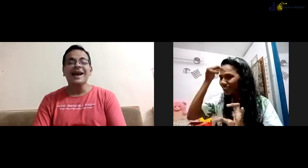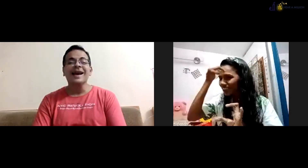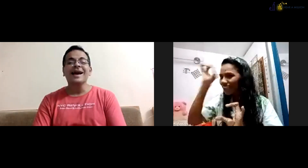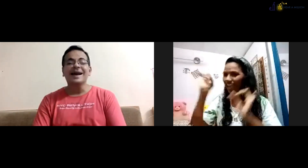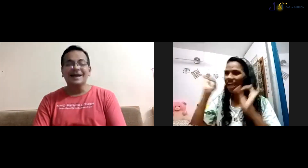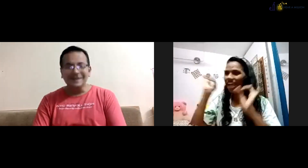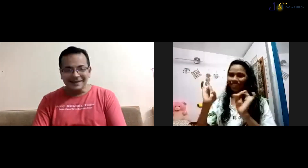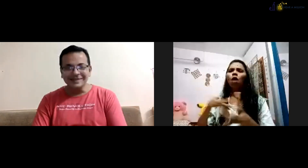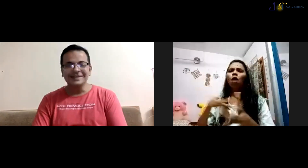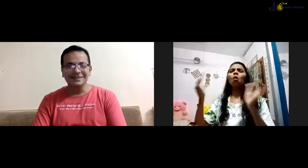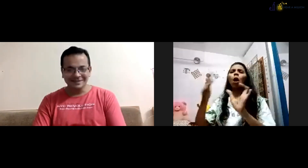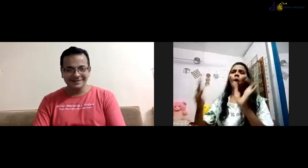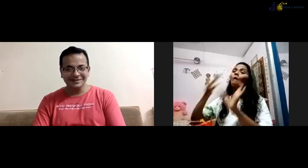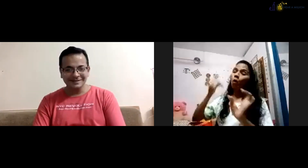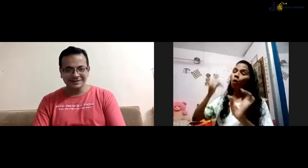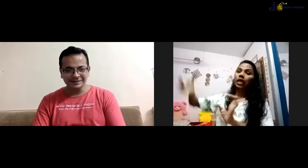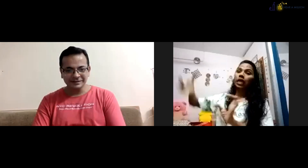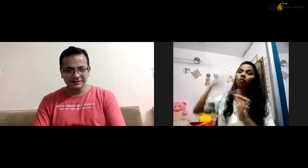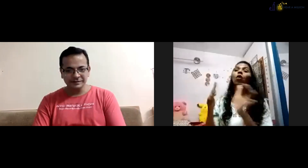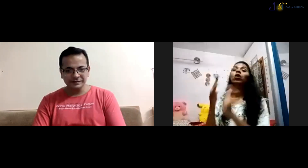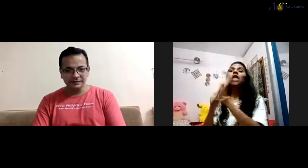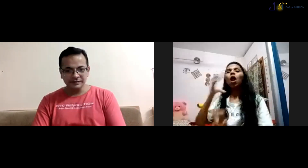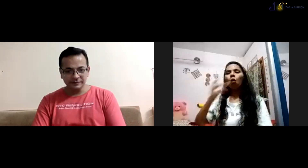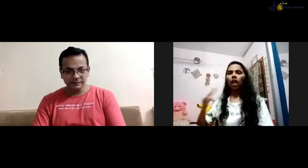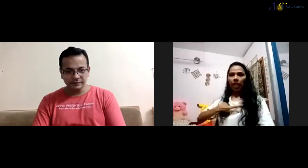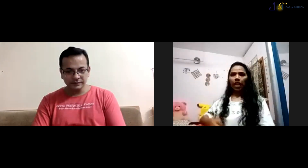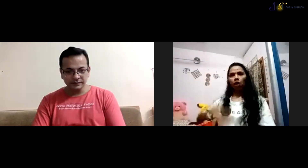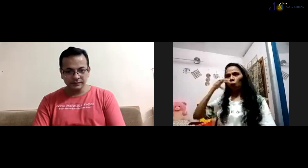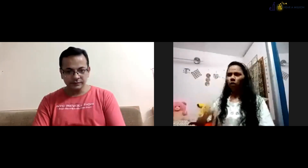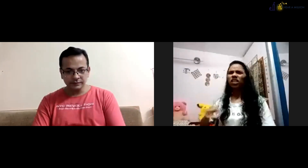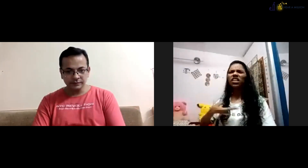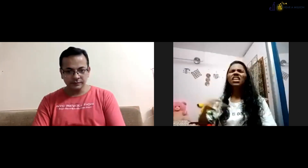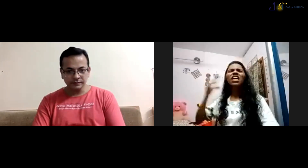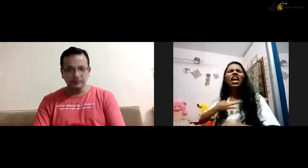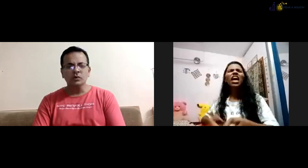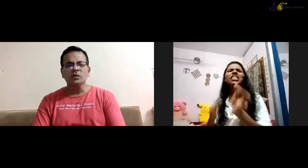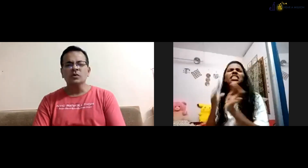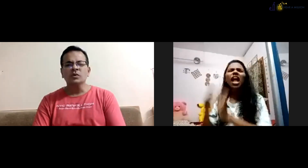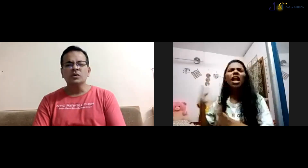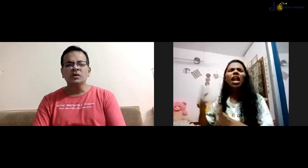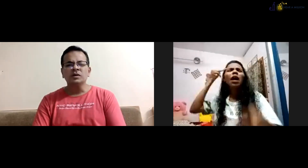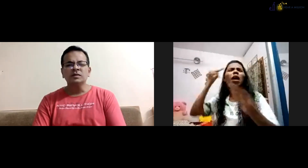I met you. So this is my sign name. Earlier,